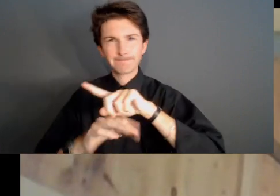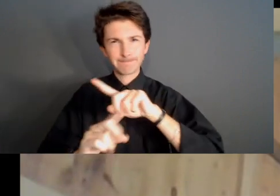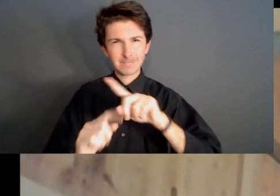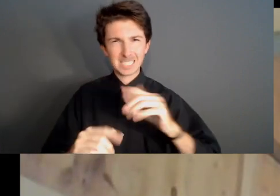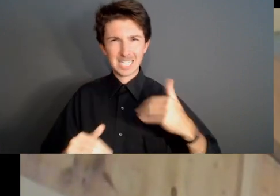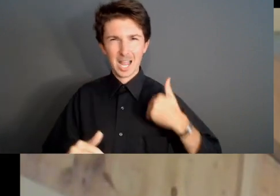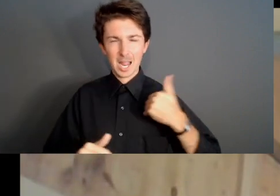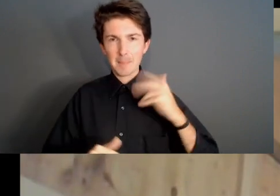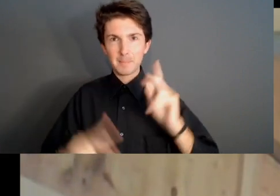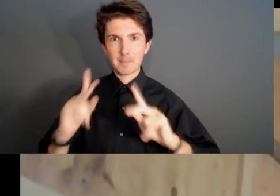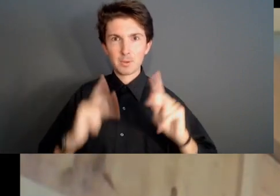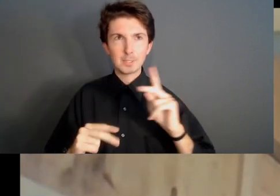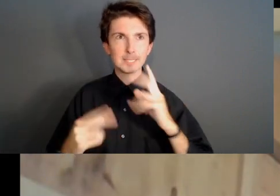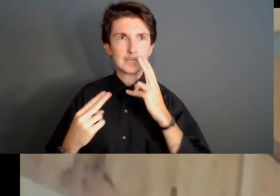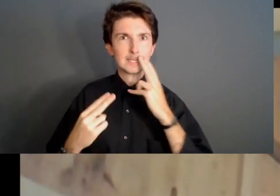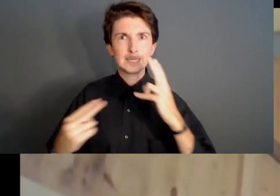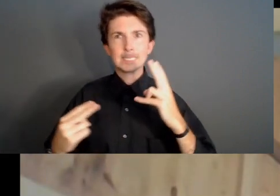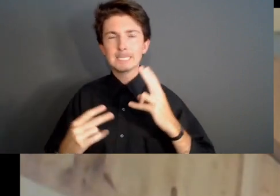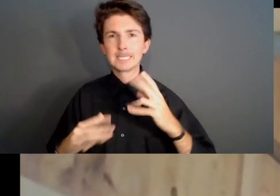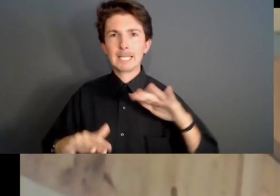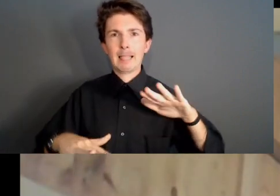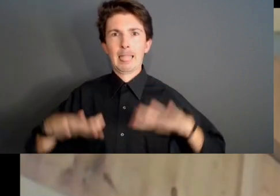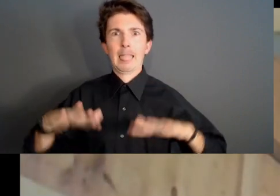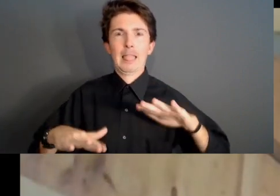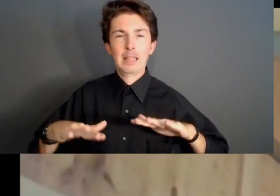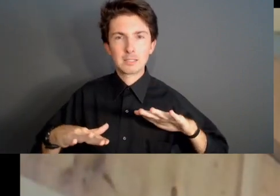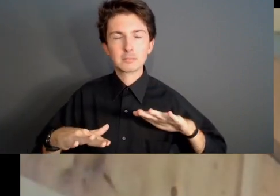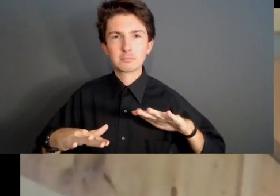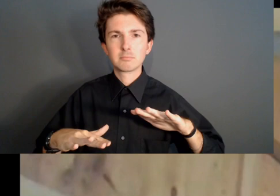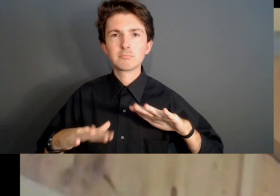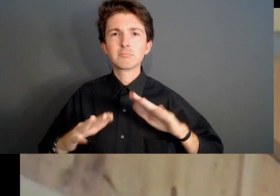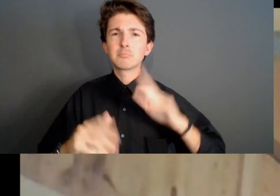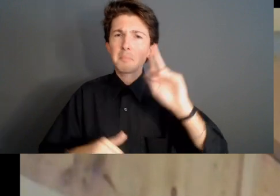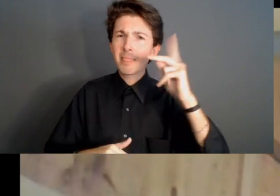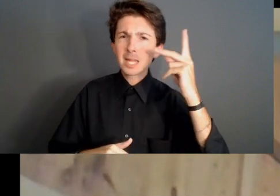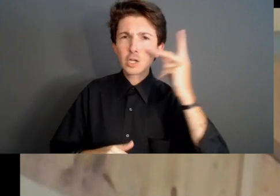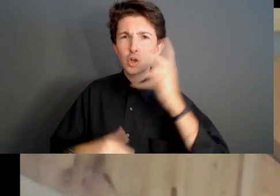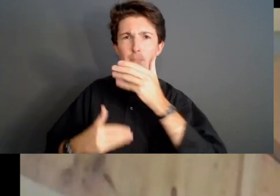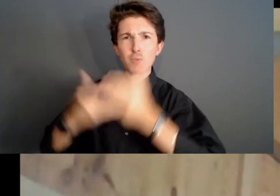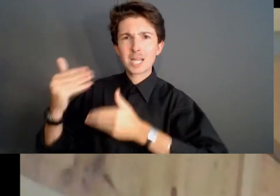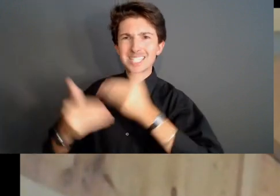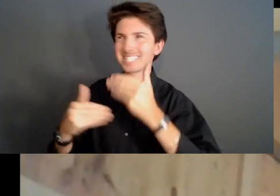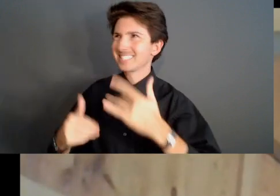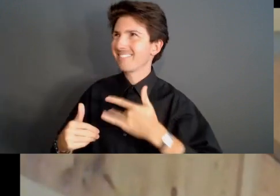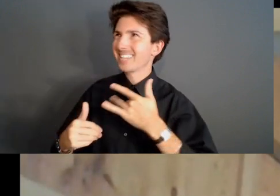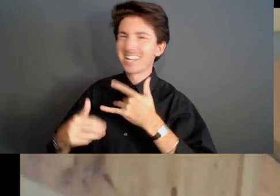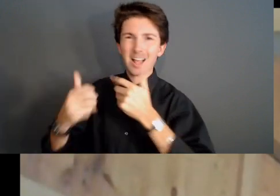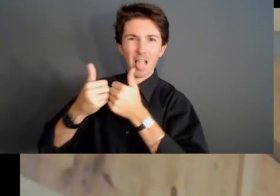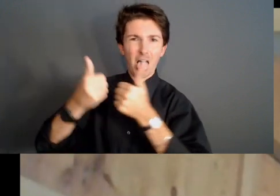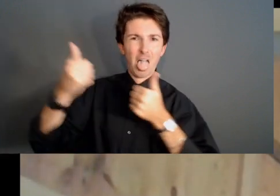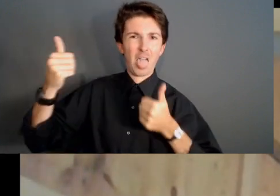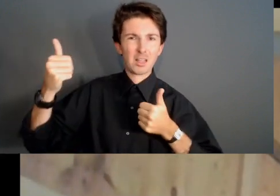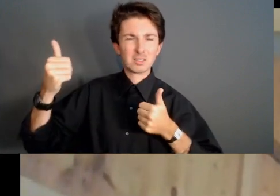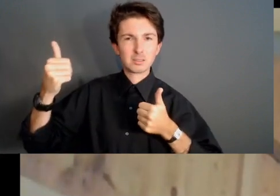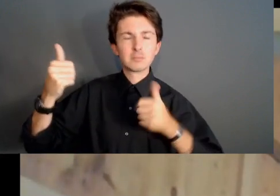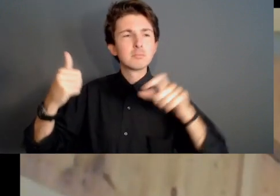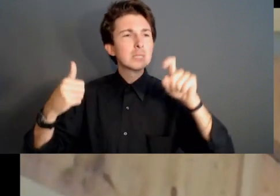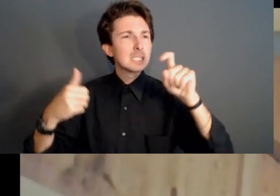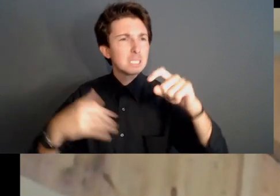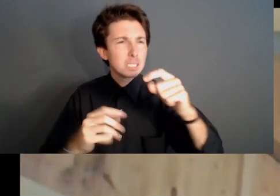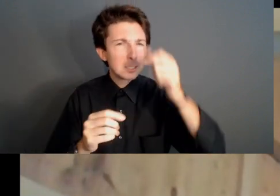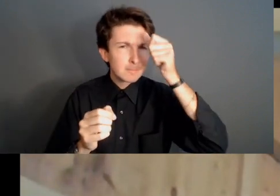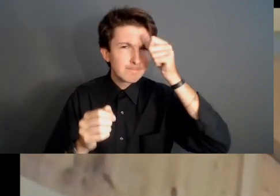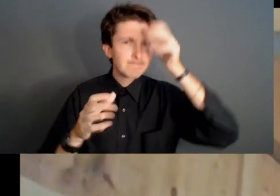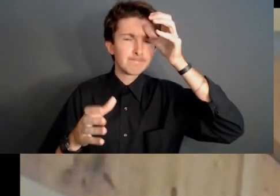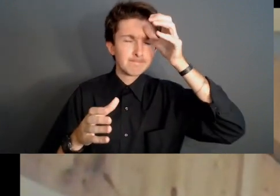in the political process. He believed that government needs to be educated on disability issues, and government